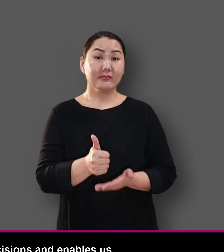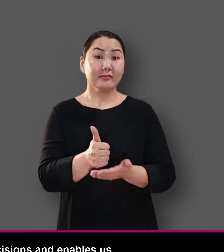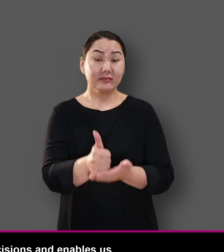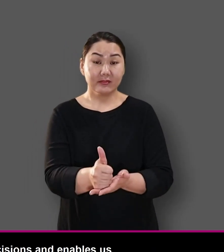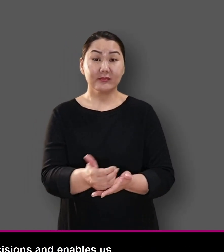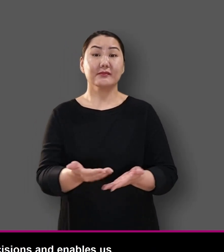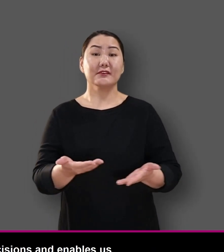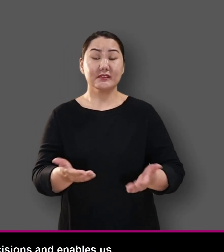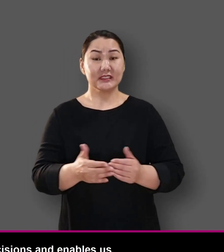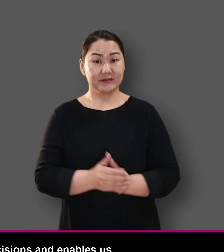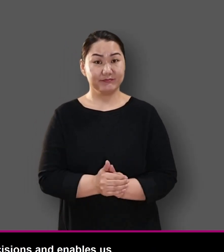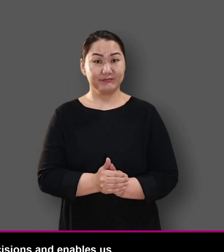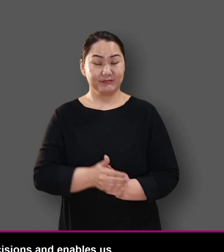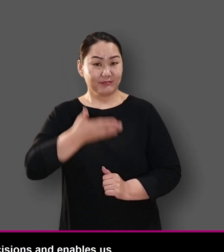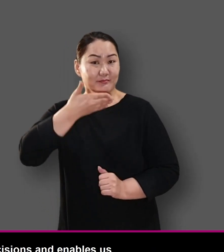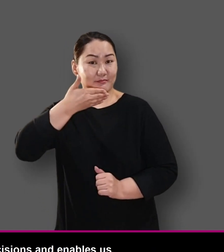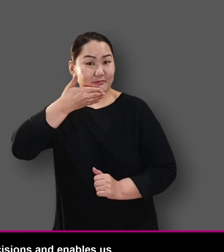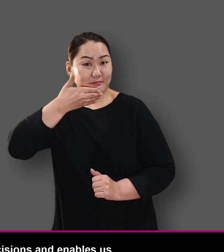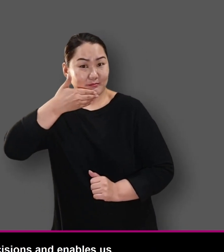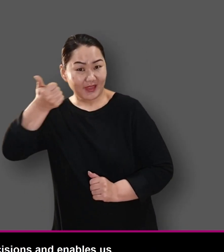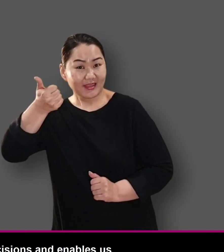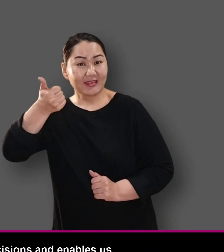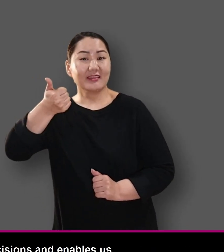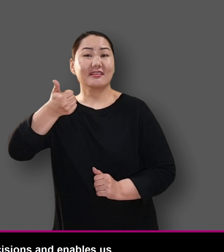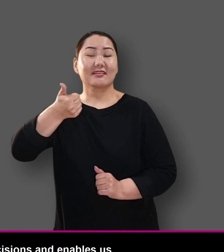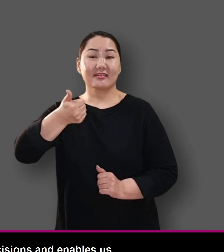This informs decisions and enables us